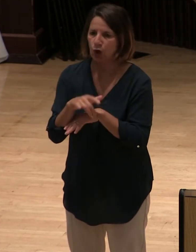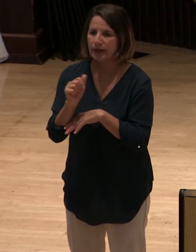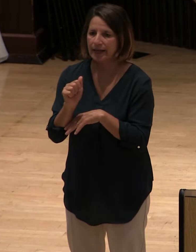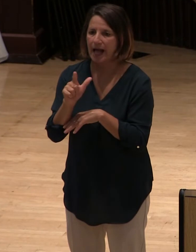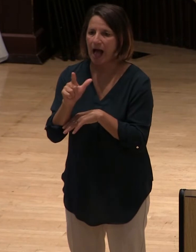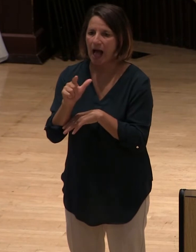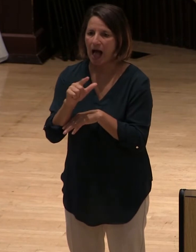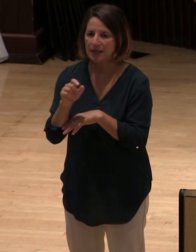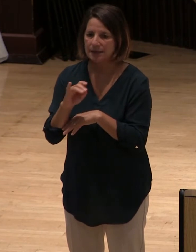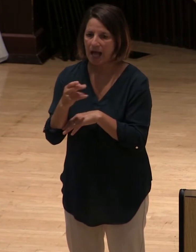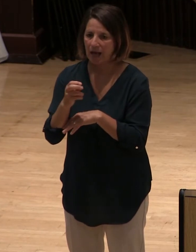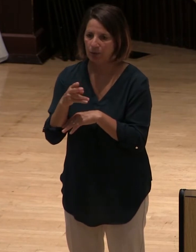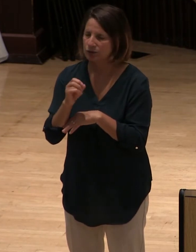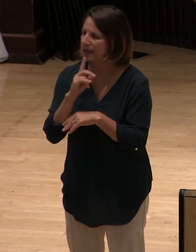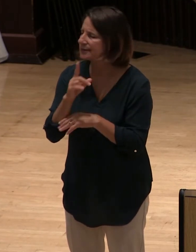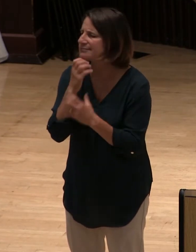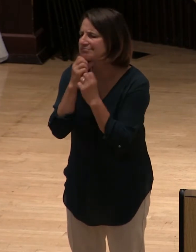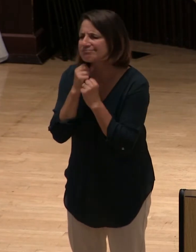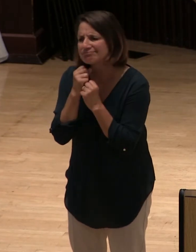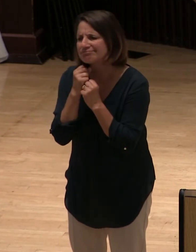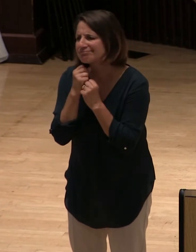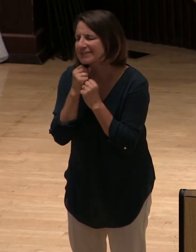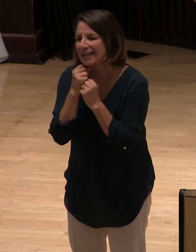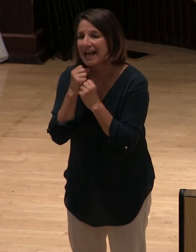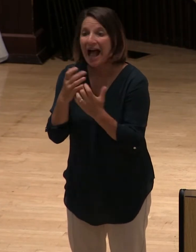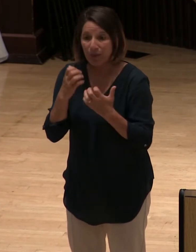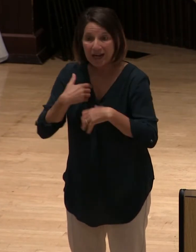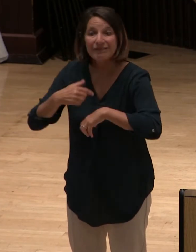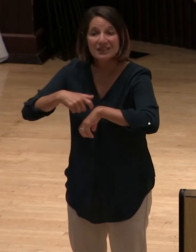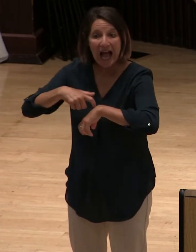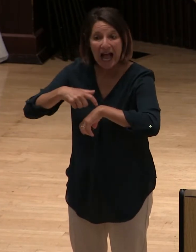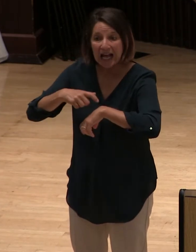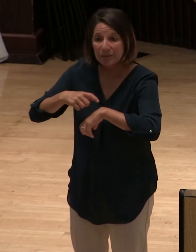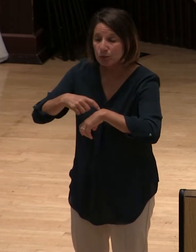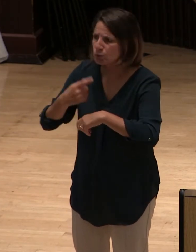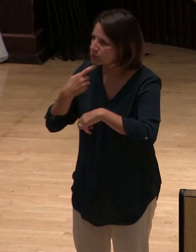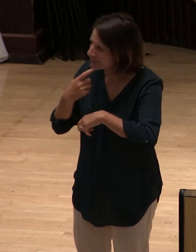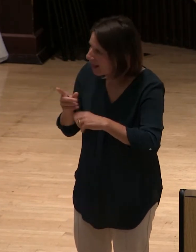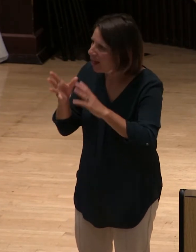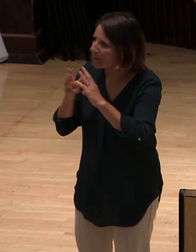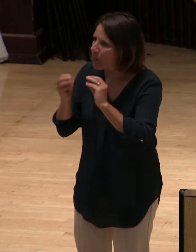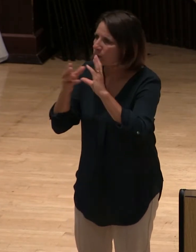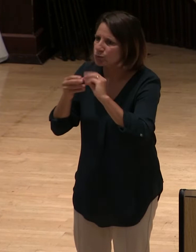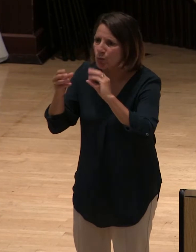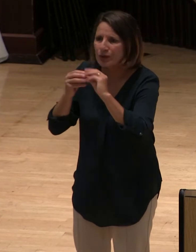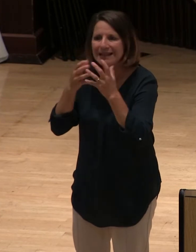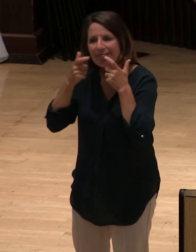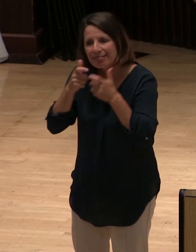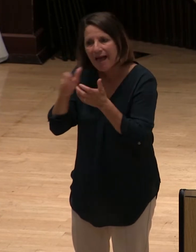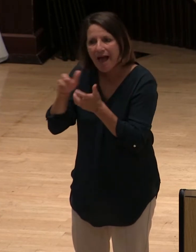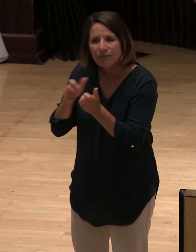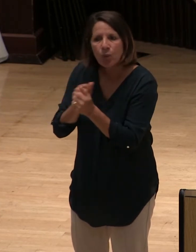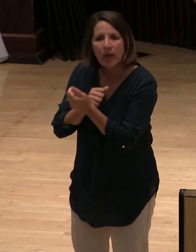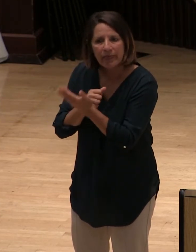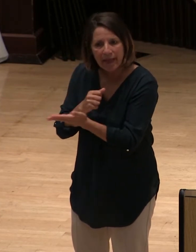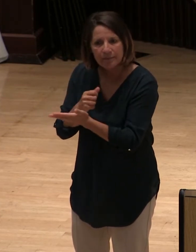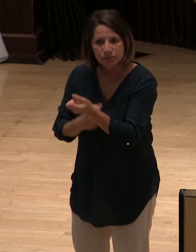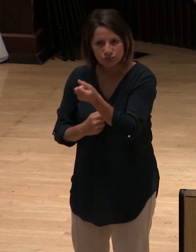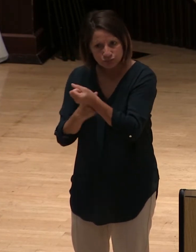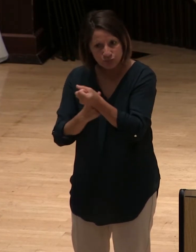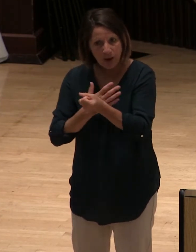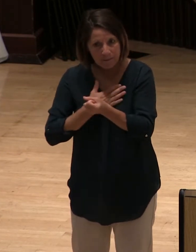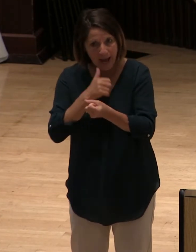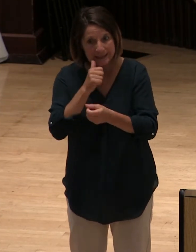and he is such a treasure. I want to have time to tell more stories and laugh with him, to support